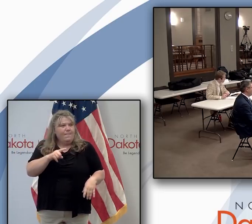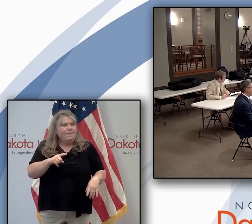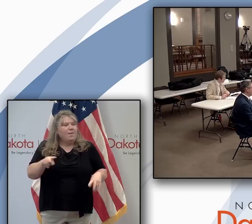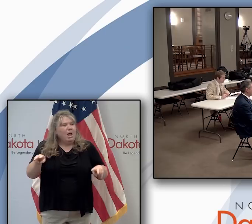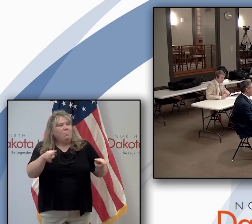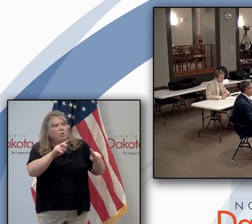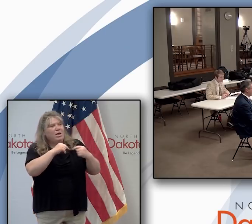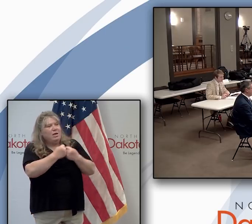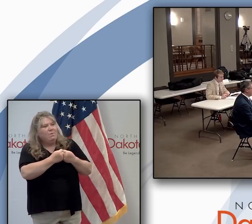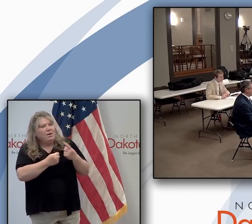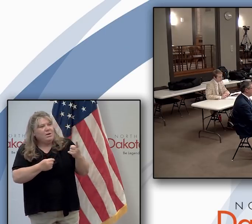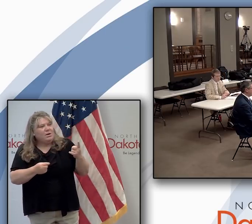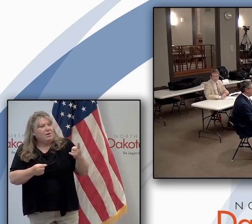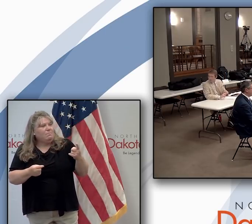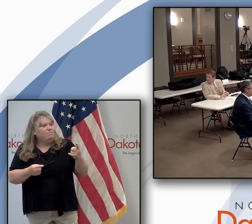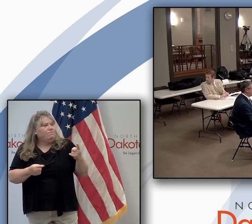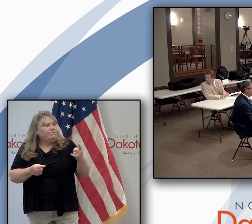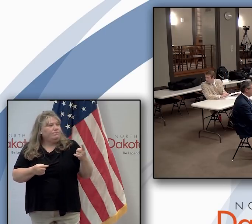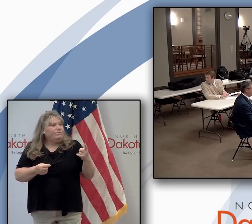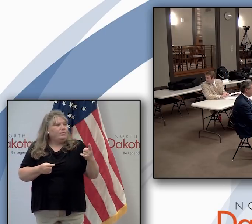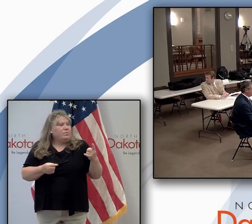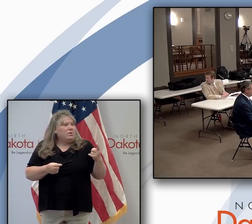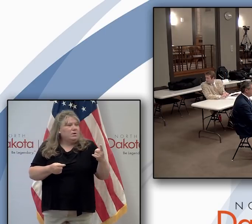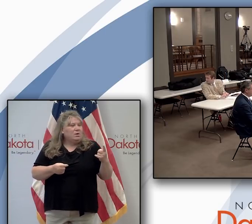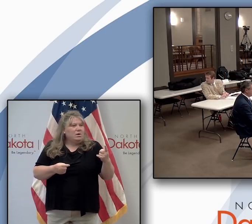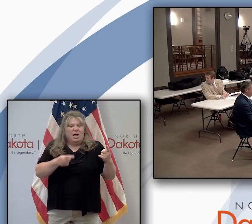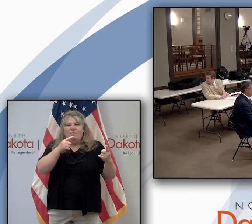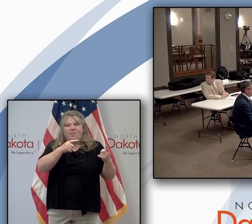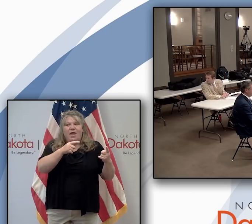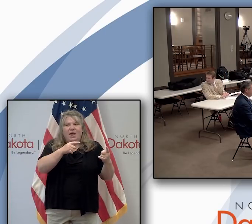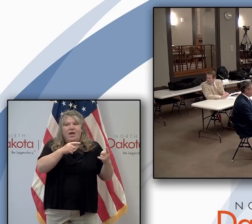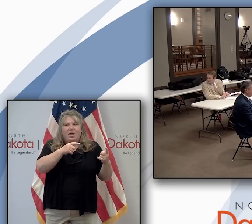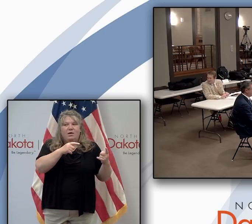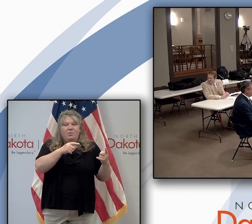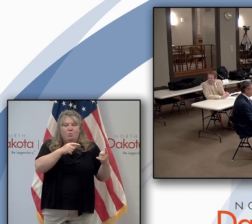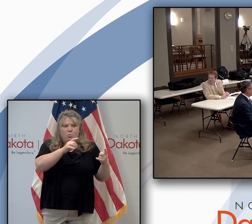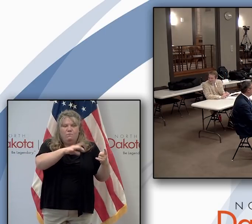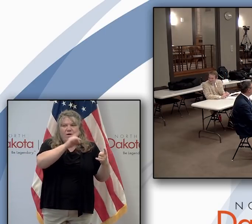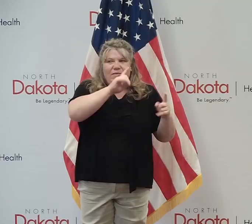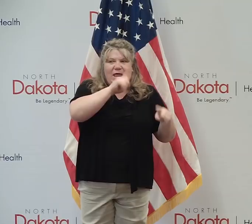looking at my team back here. They're looking the answer up, so we'll get that to you, Gene.